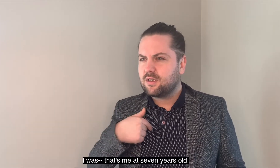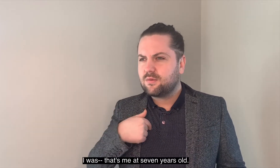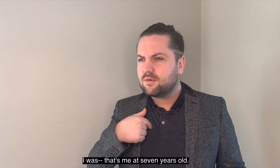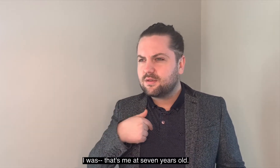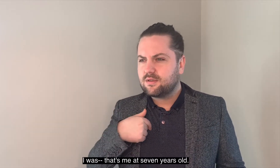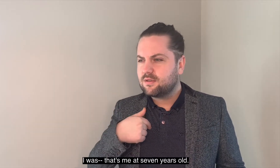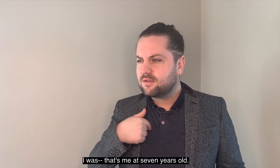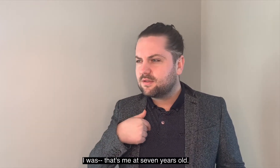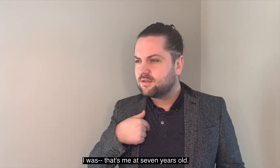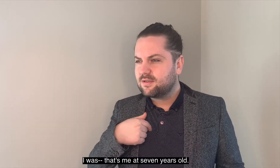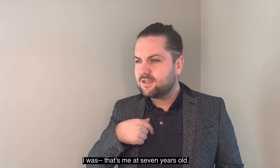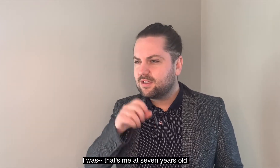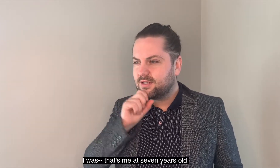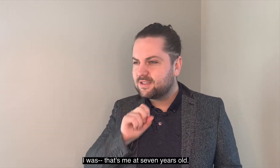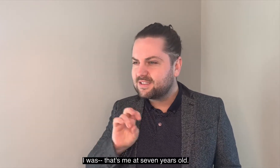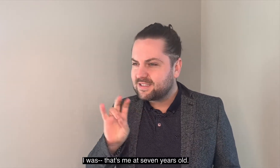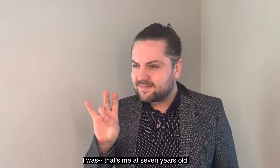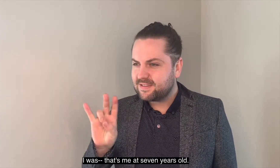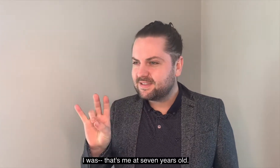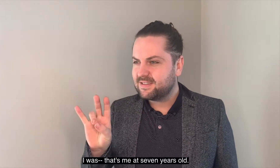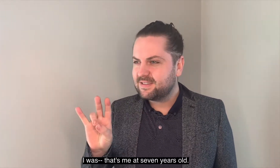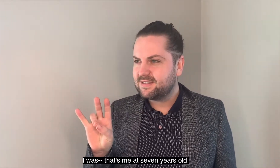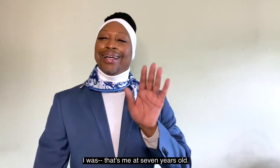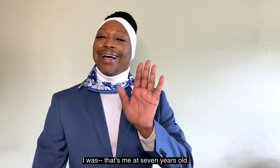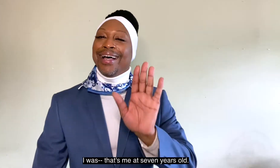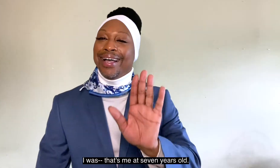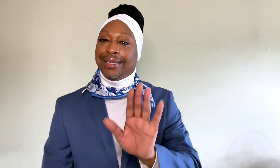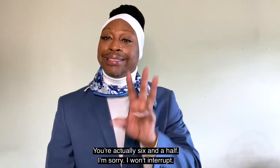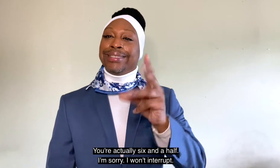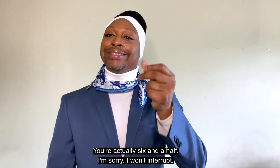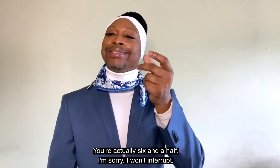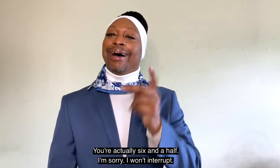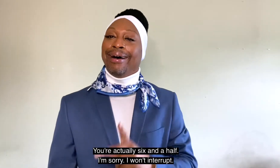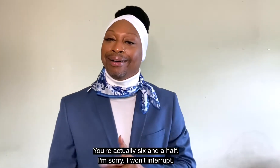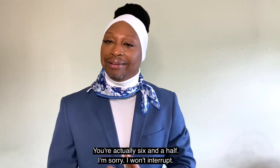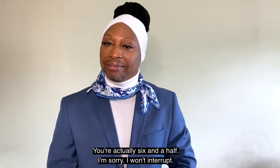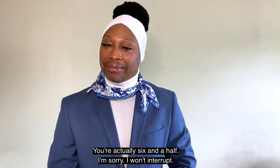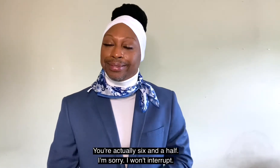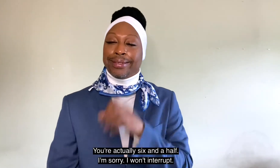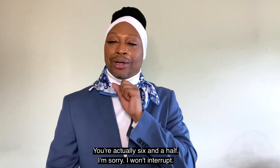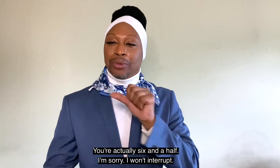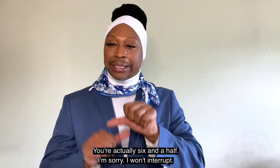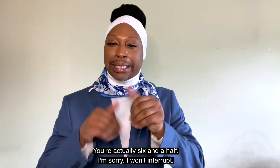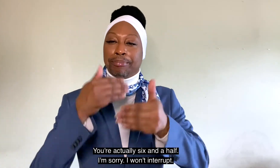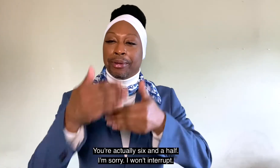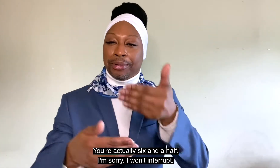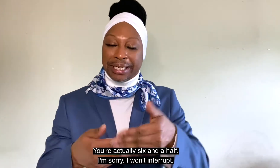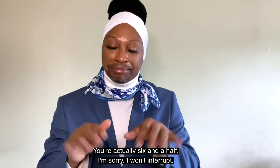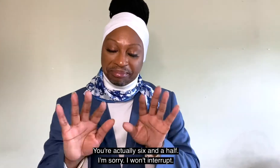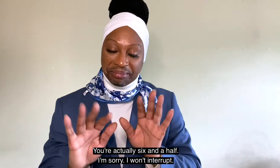I was... That's me. Seven years old. You're actually six and a half. I'm sorry. I won't interrupt.